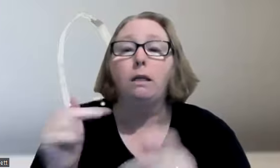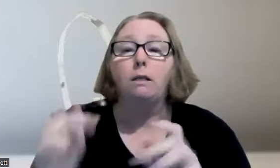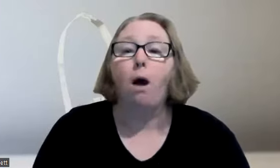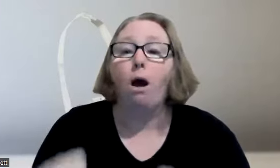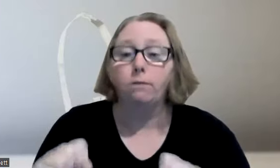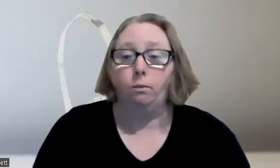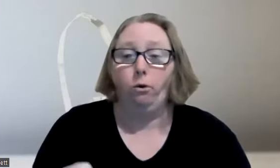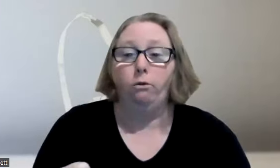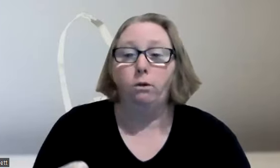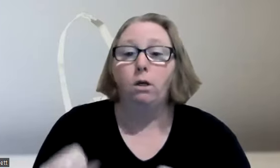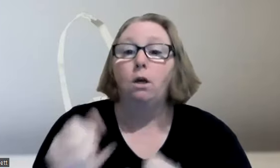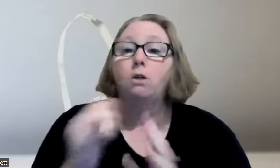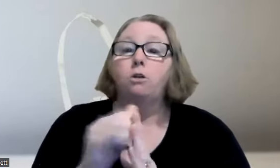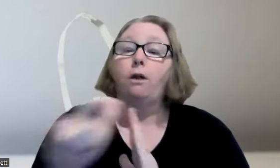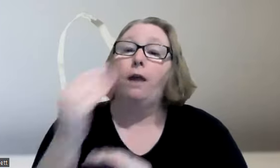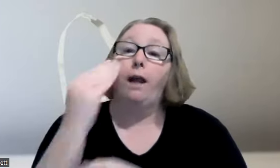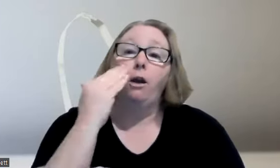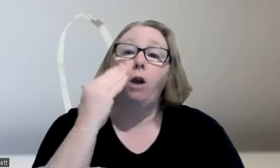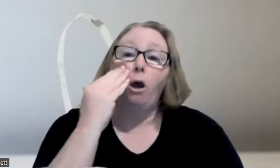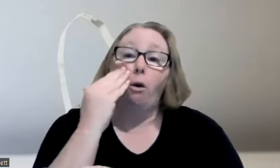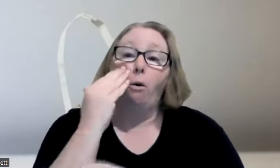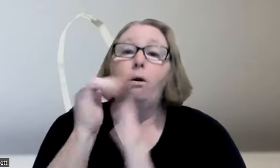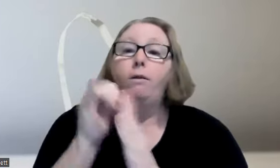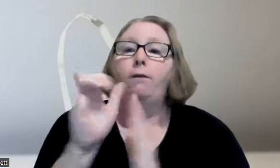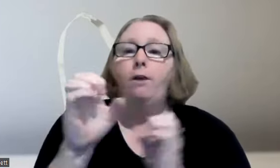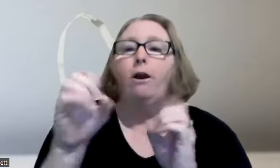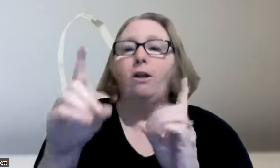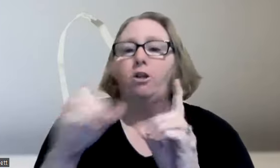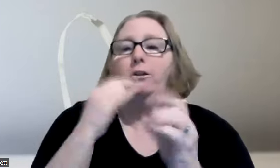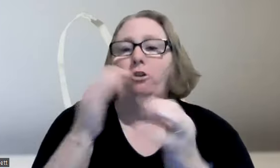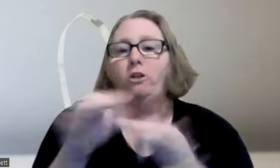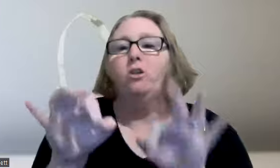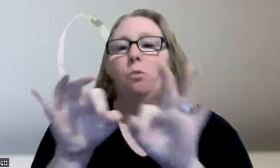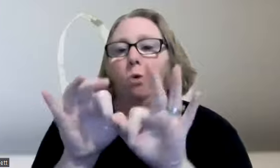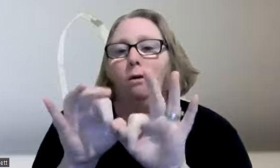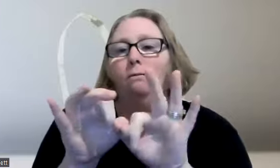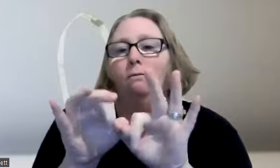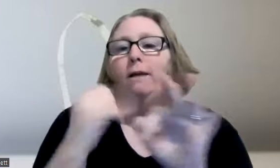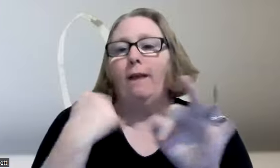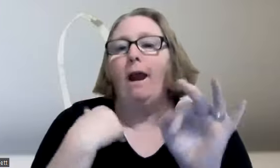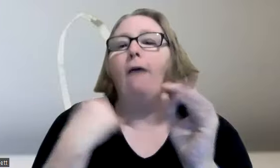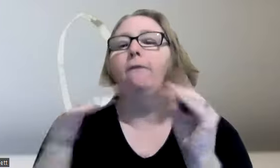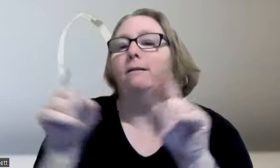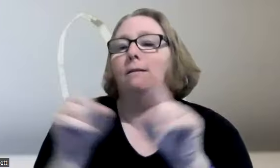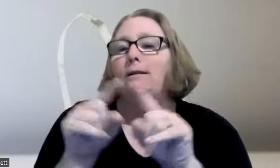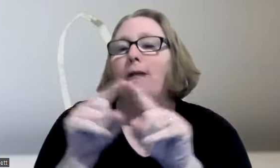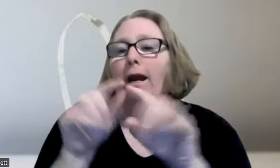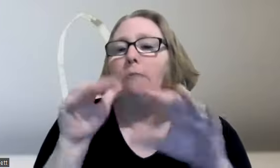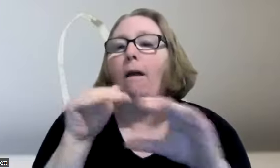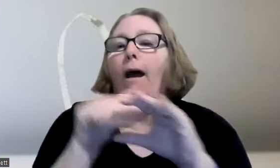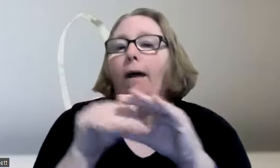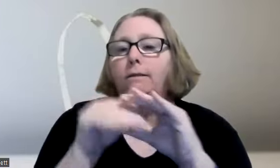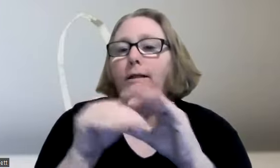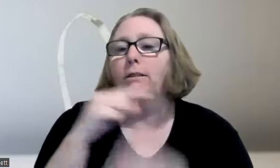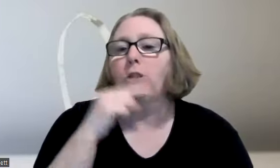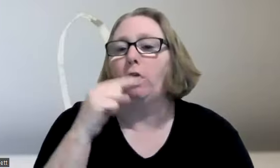as possible so that they know that their education is important and they have the same access as our